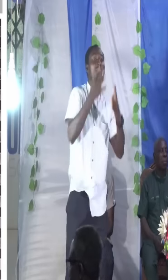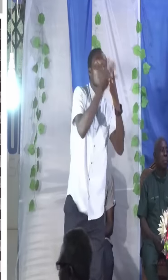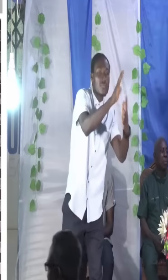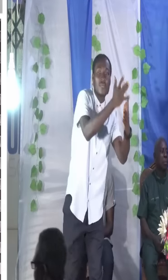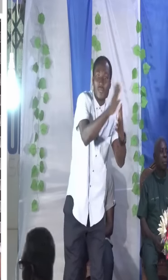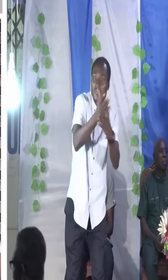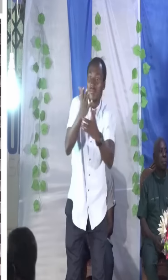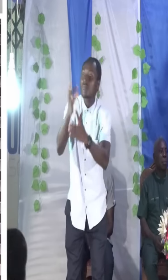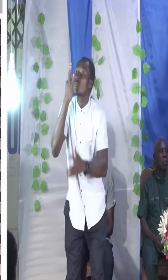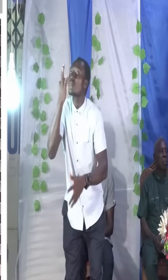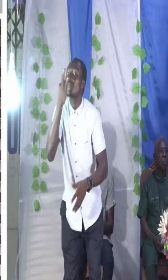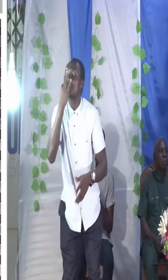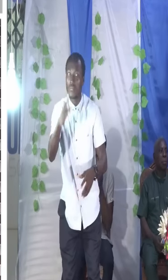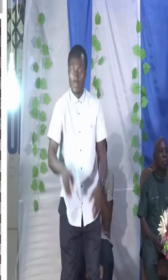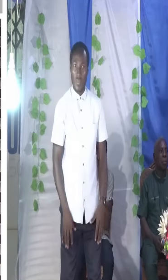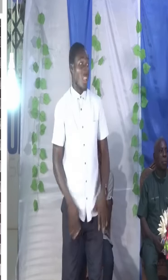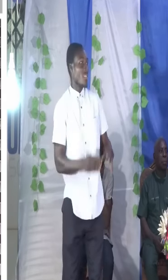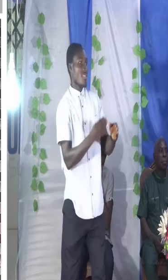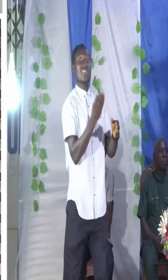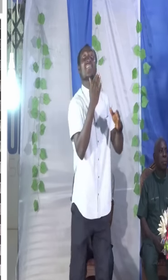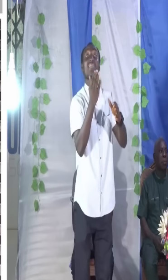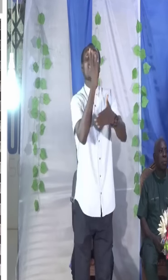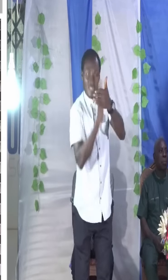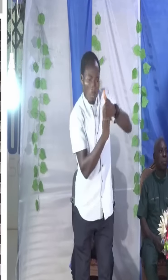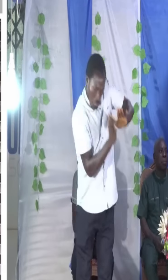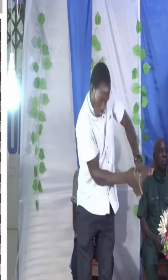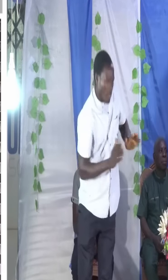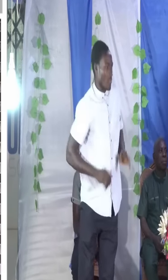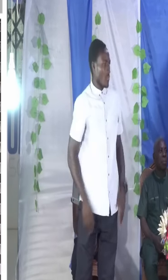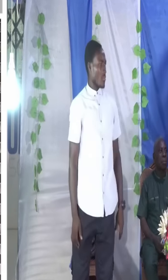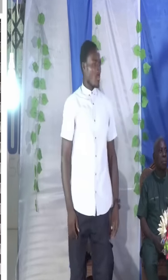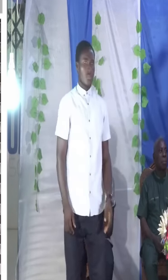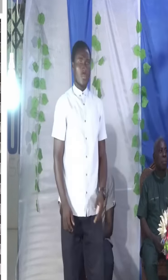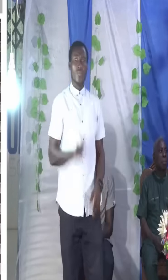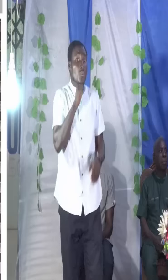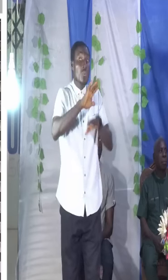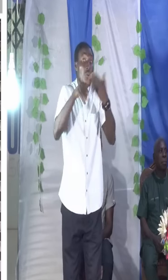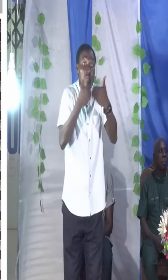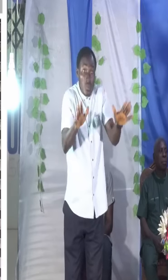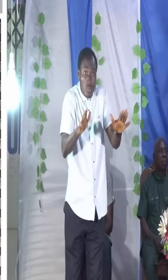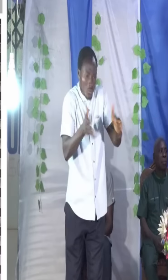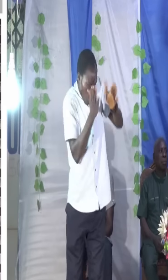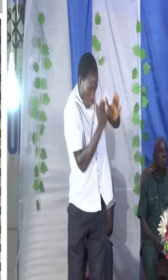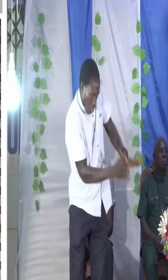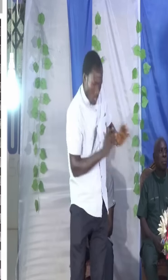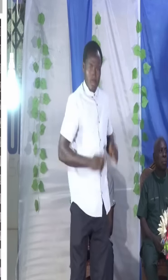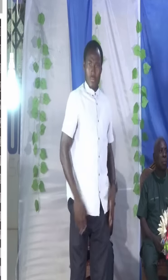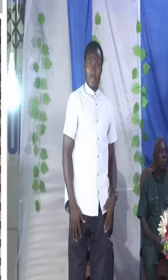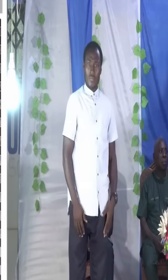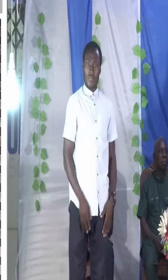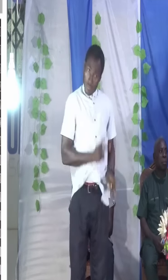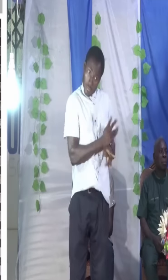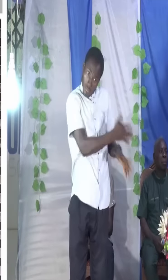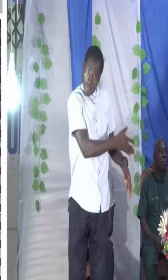deɛ kaeɛ no ɛne yɛsan bageyɛ ɛne yɛde te sii kurom hɔ me kurom ɔhene no ne kyiriyɛ asi no